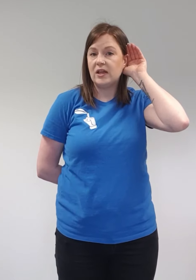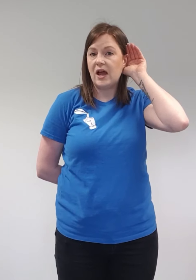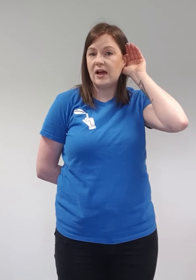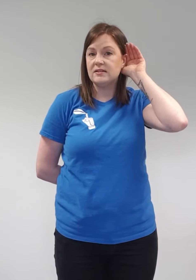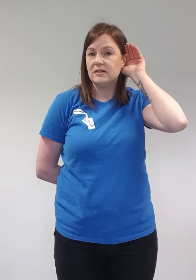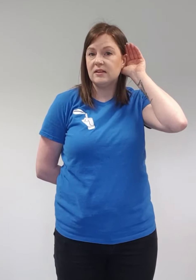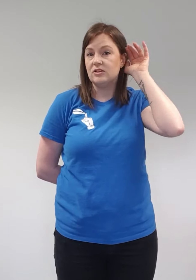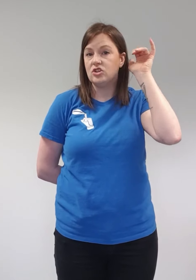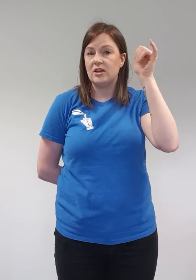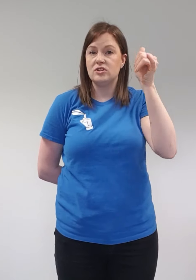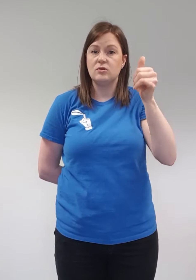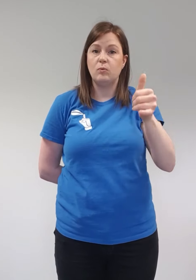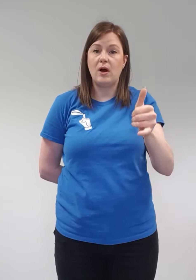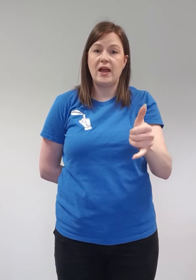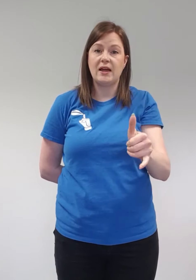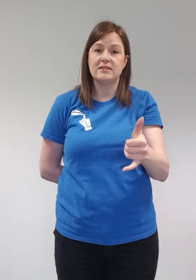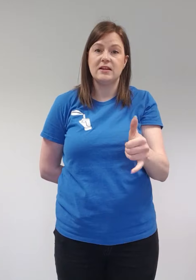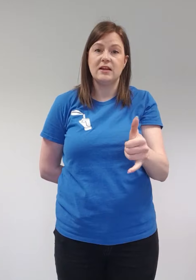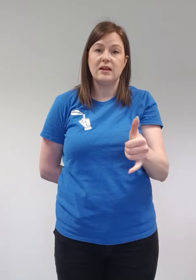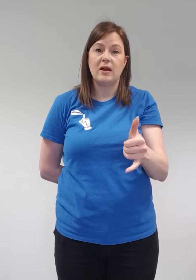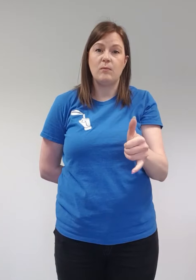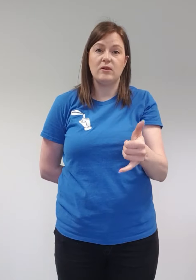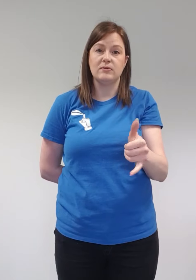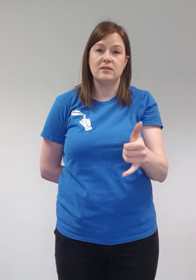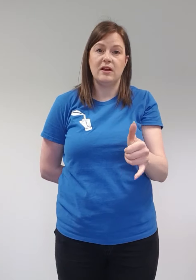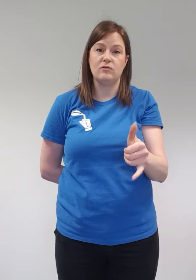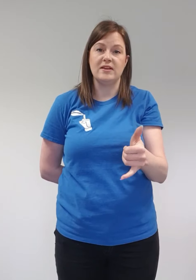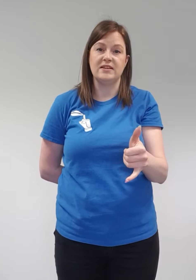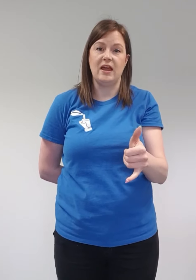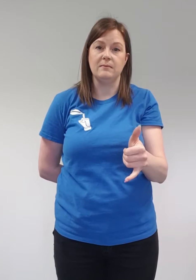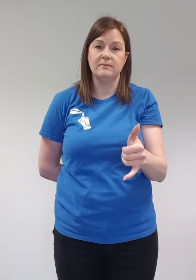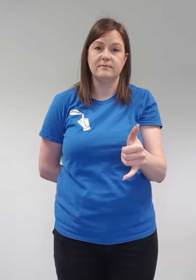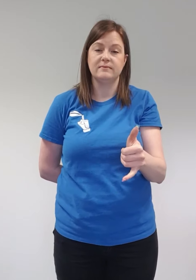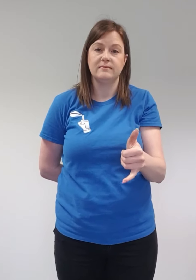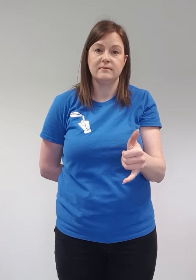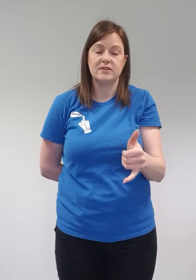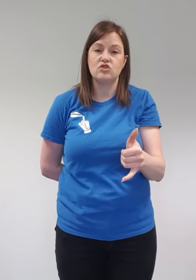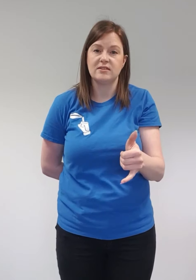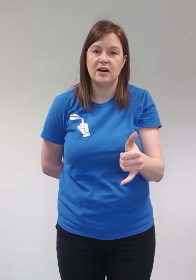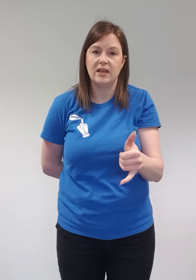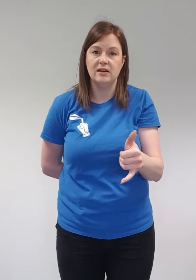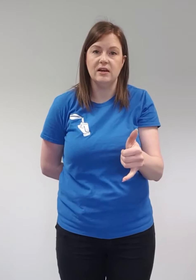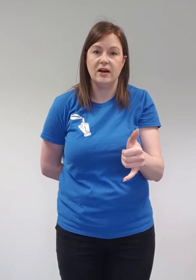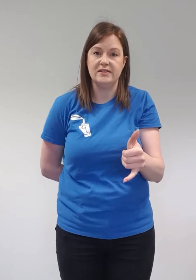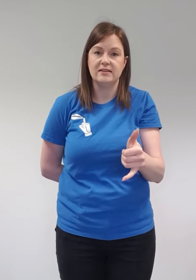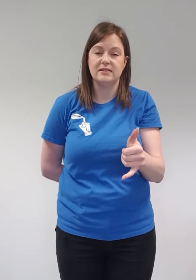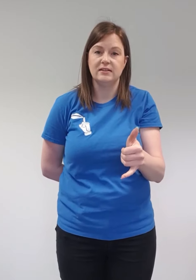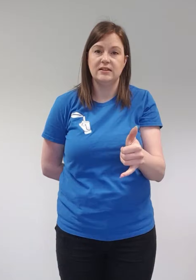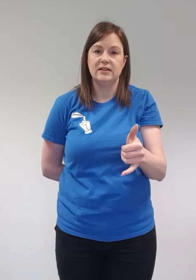Working hand then changes to Y hand and wiggles at the wrist again. So just like in eye test.